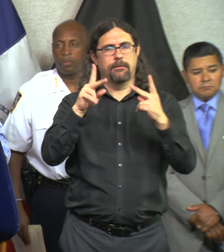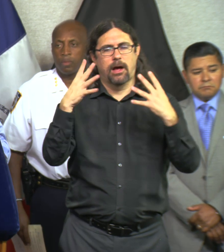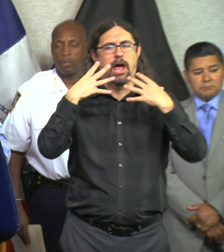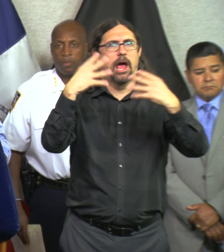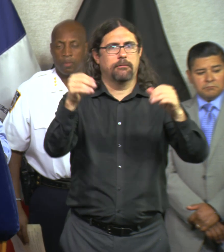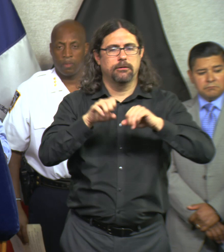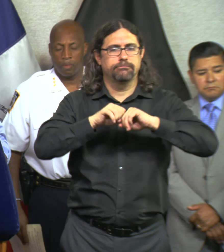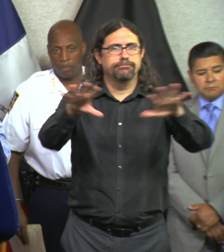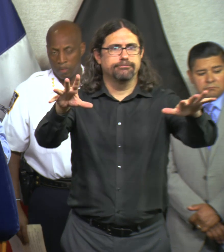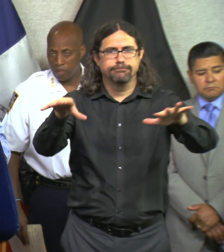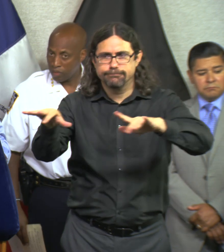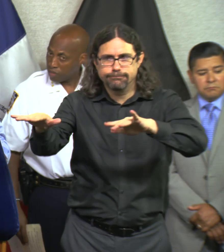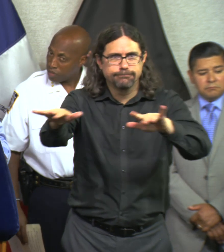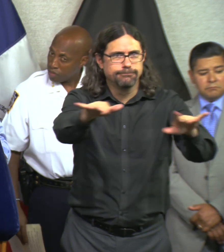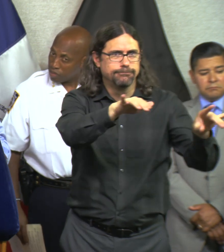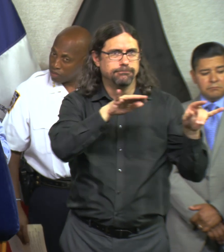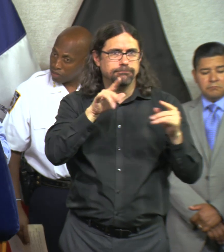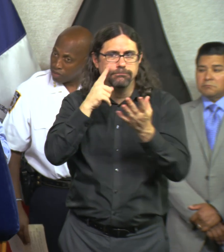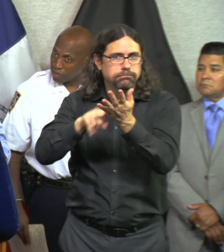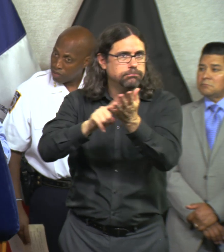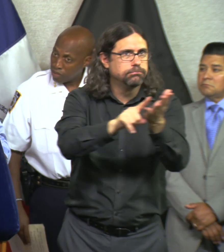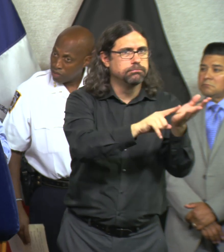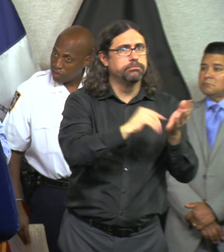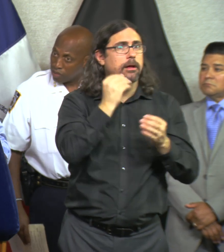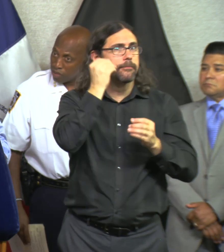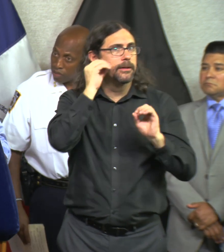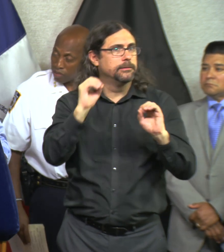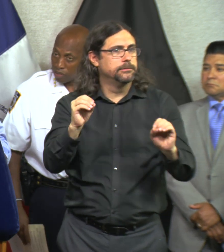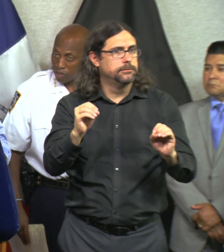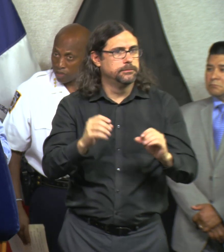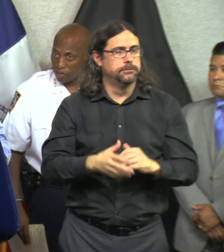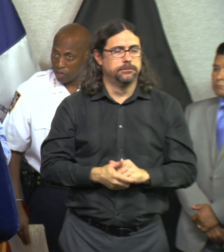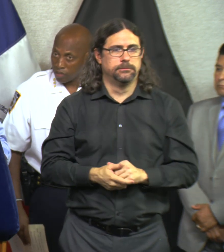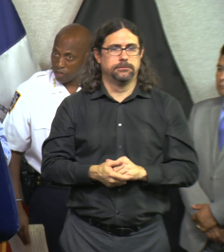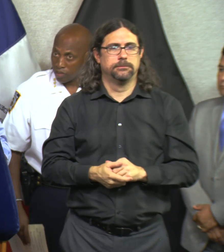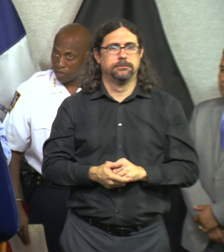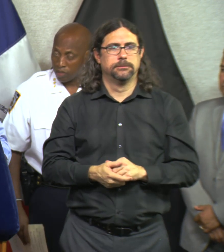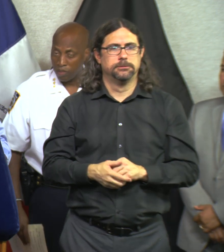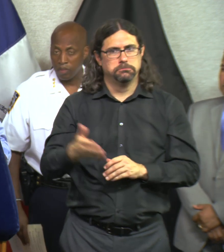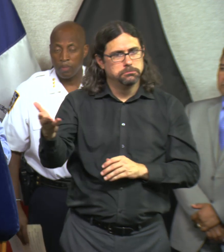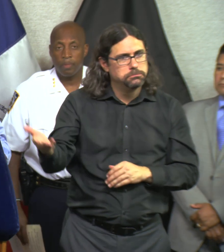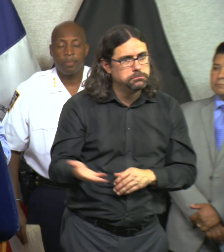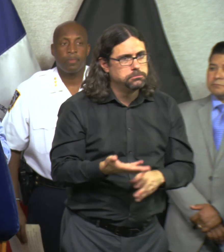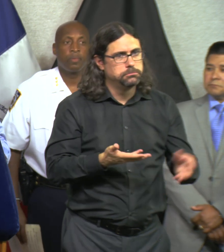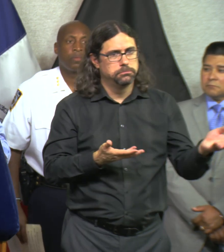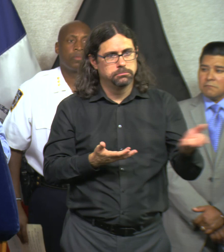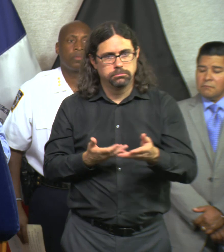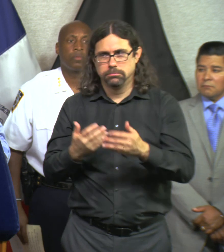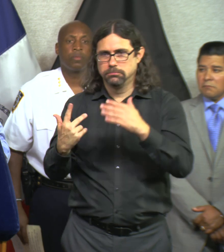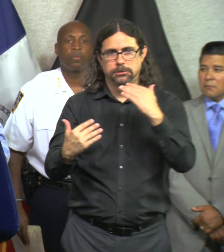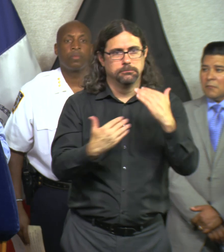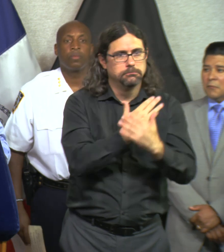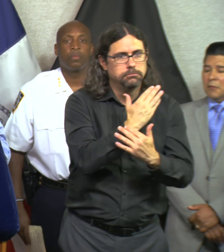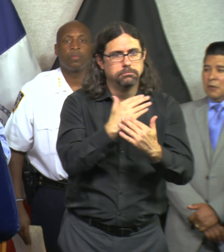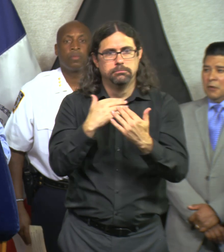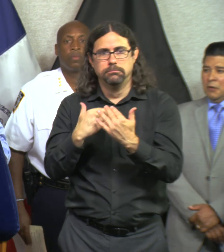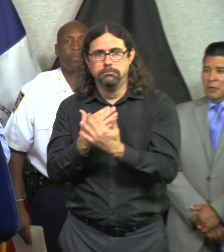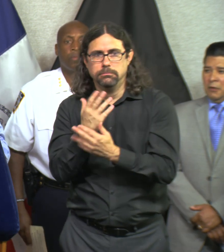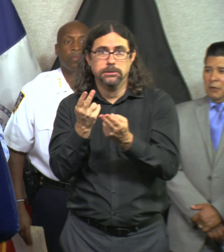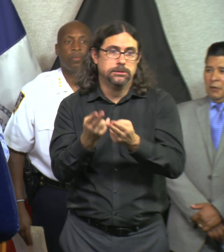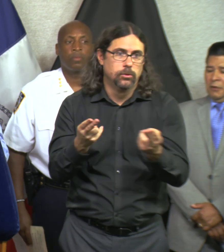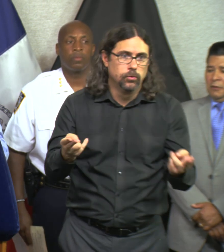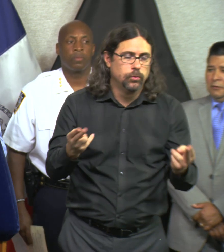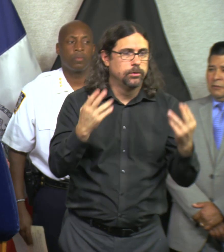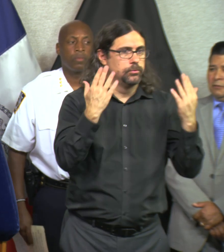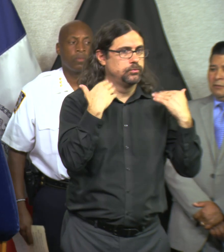heightened schedule to convince people to come in. If you see somebody that is homeless, call 311 and the